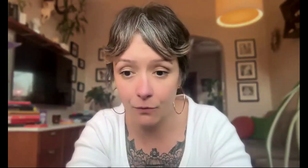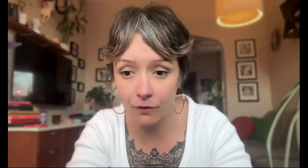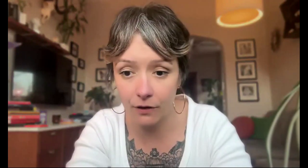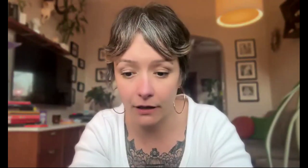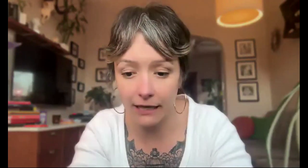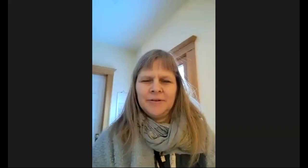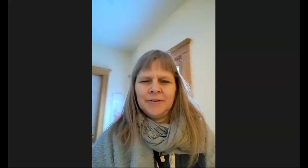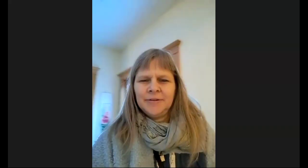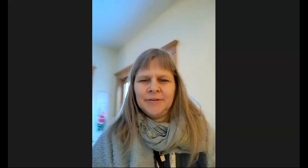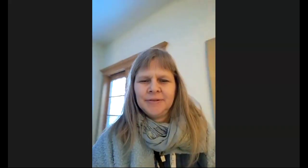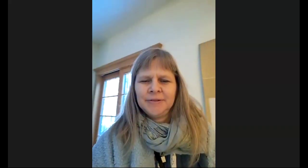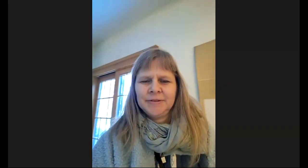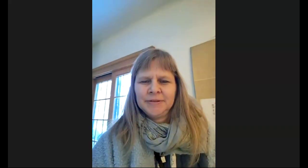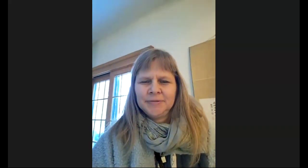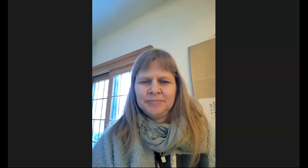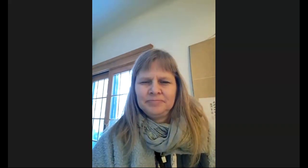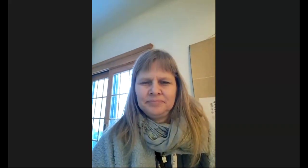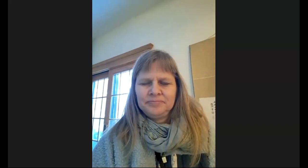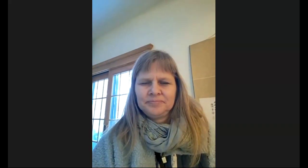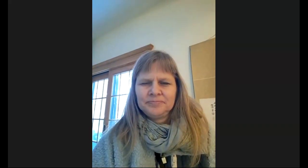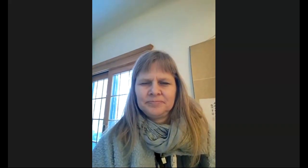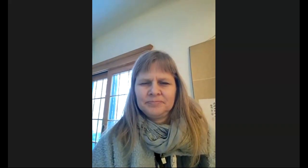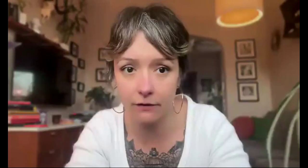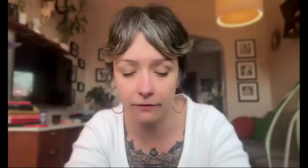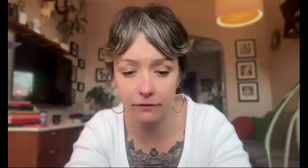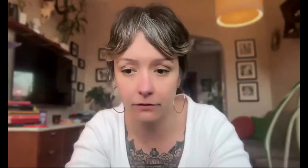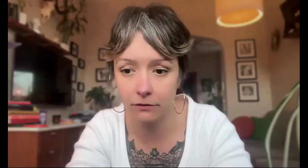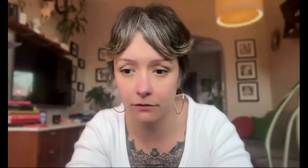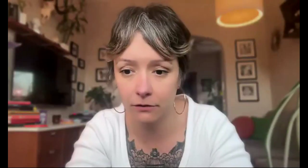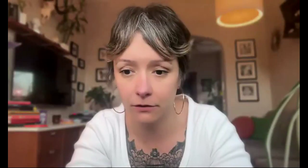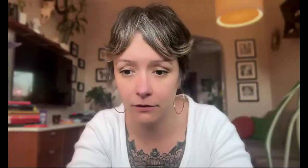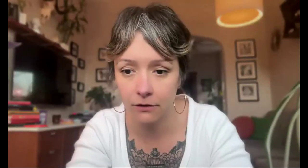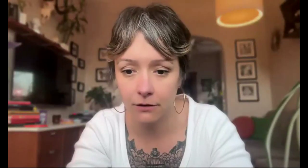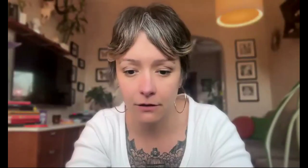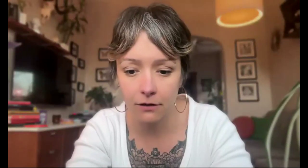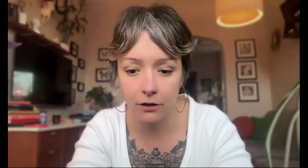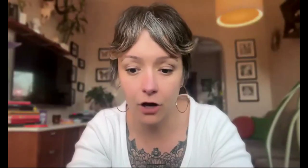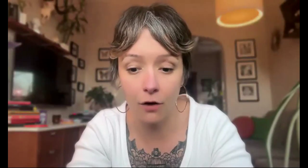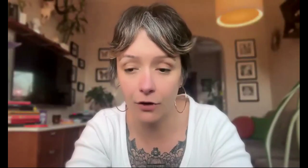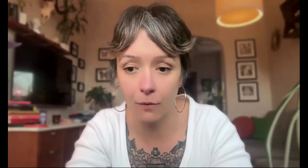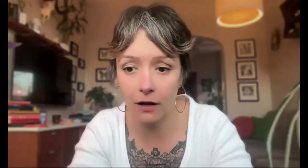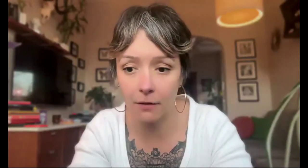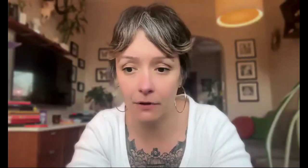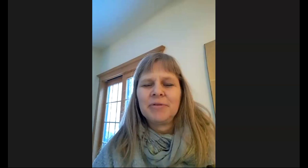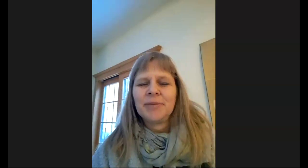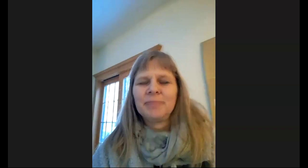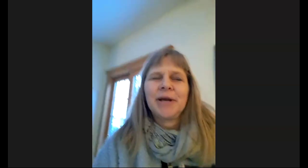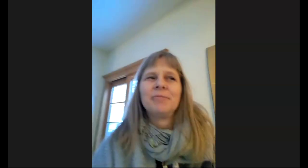I hit me up and I will send you stuff. Okay, thanks so much. I know Oh, you're I didn't welcome. agree with it, but